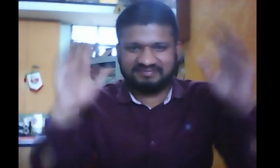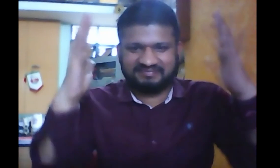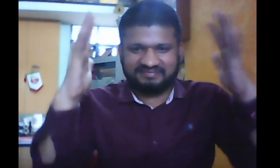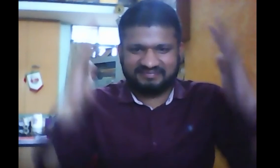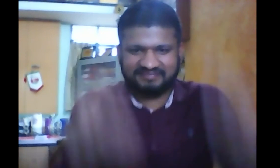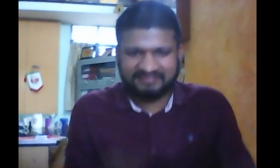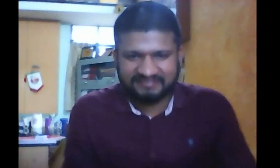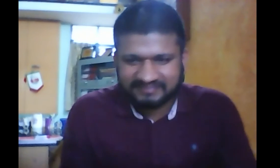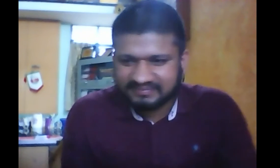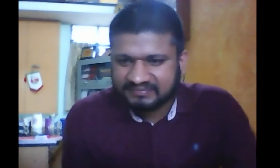Very good.